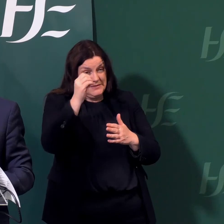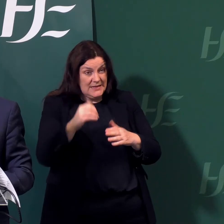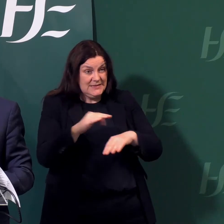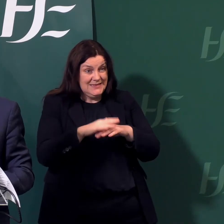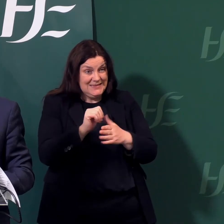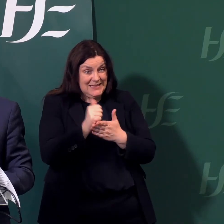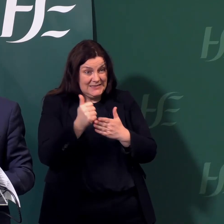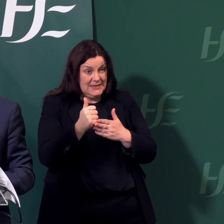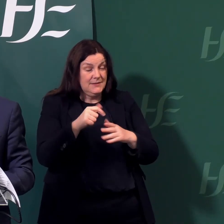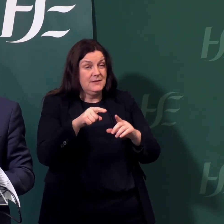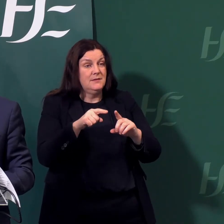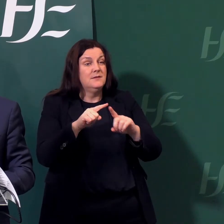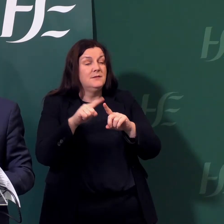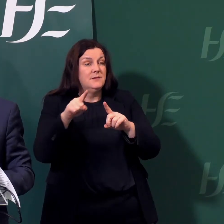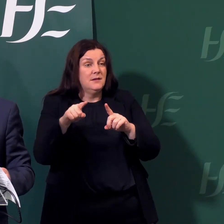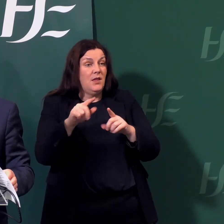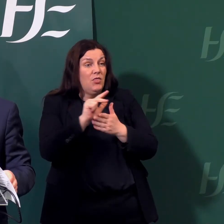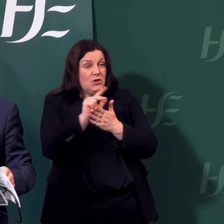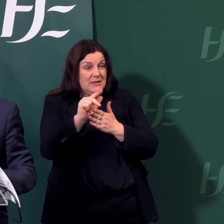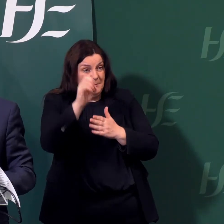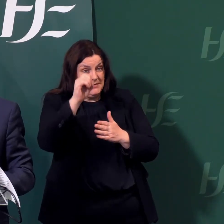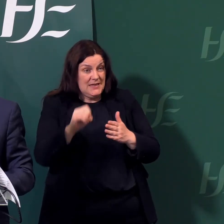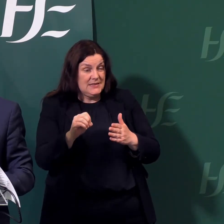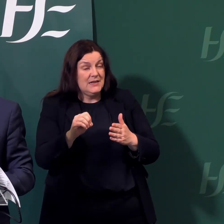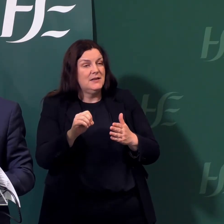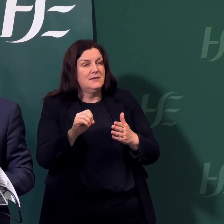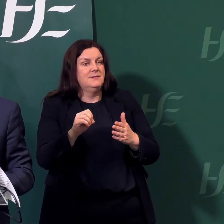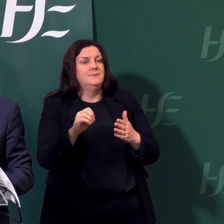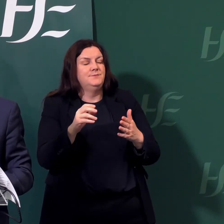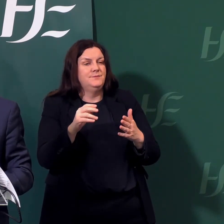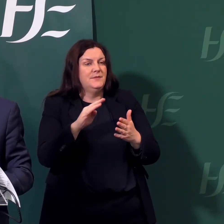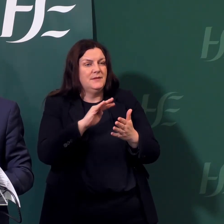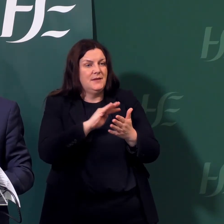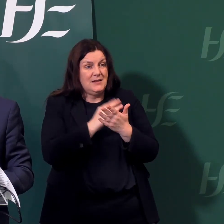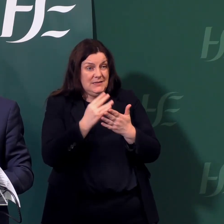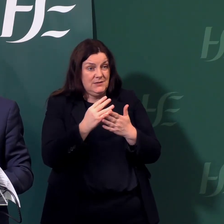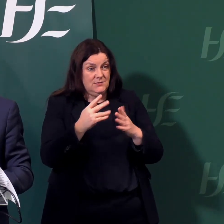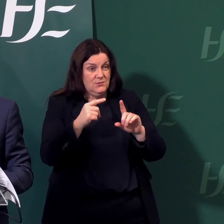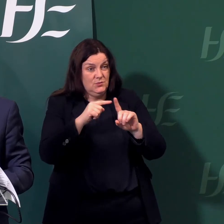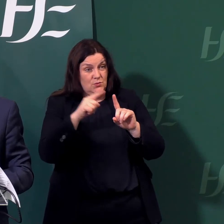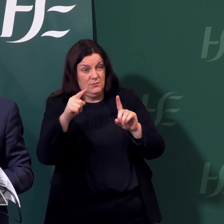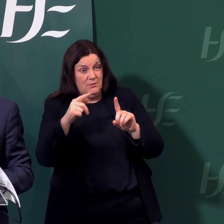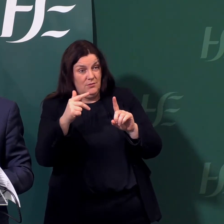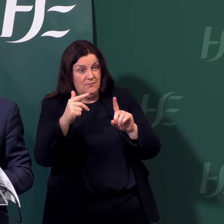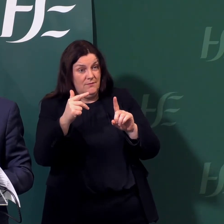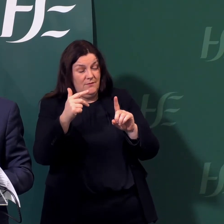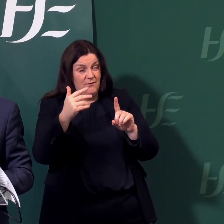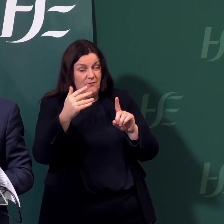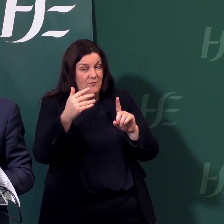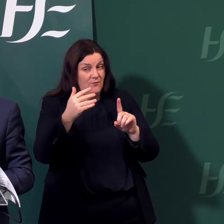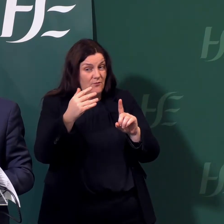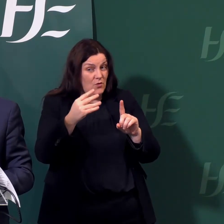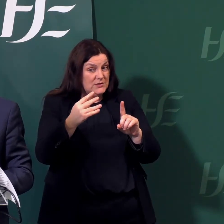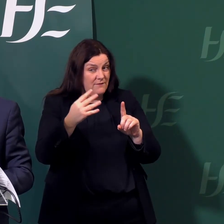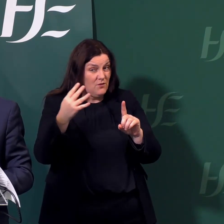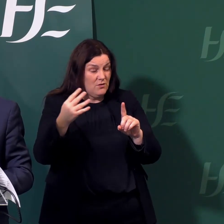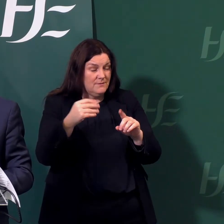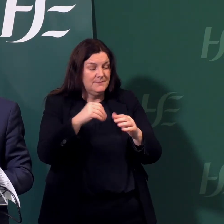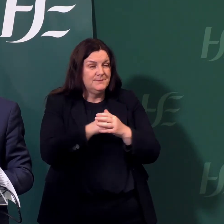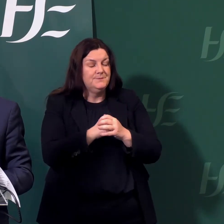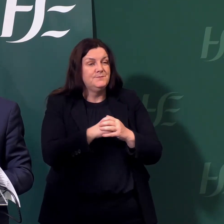the ages of 19 to 34, and 7% 0 to 18 years of age. In ICU, as I mentioned, we have